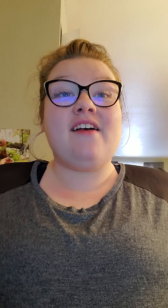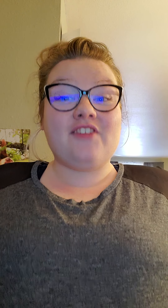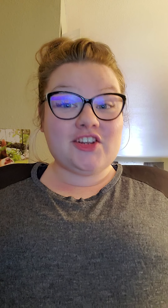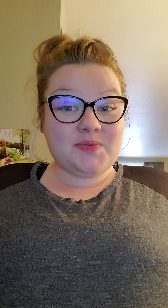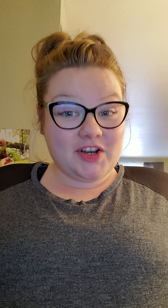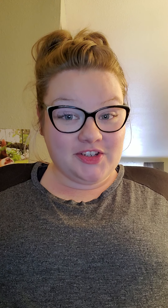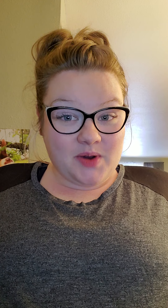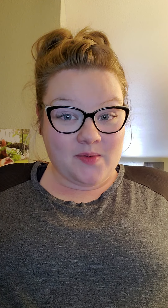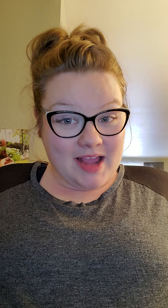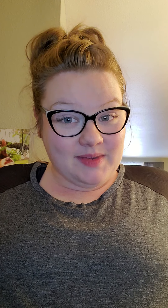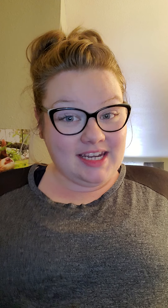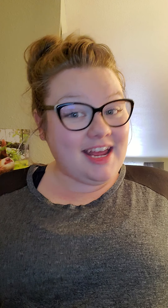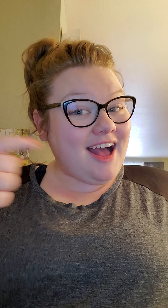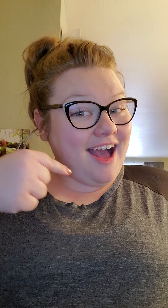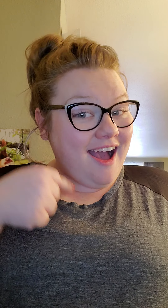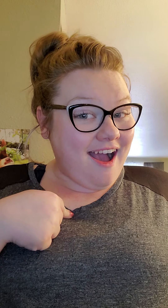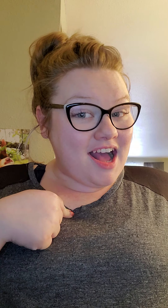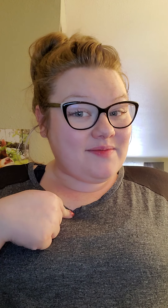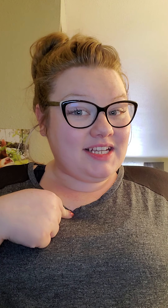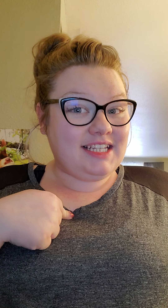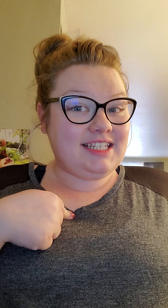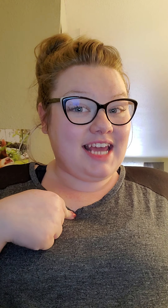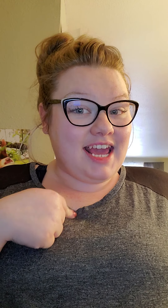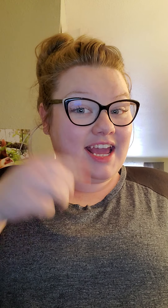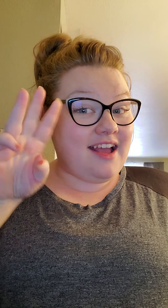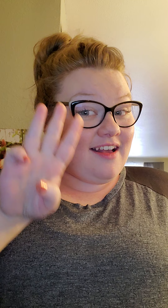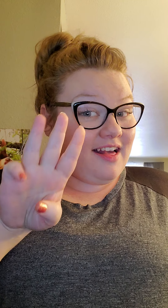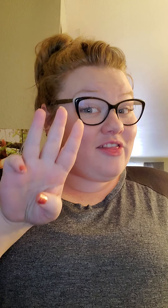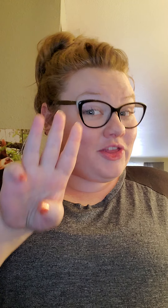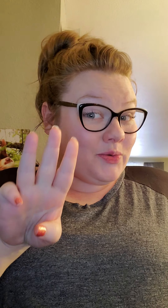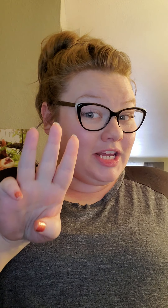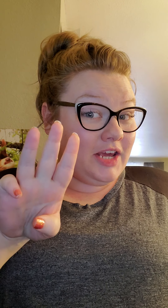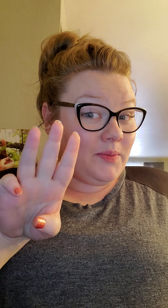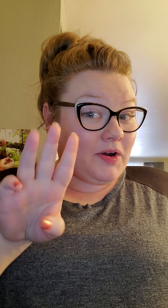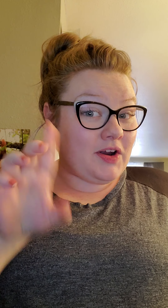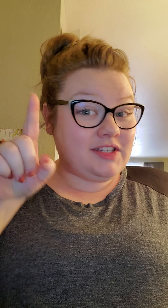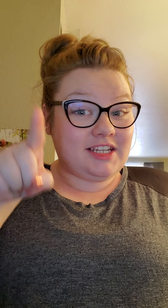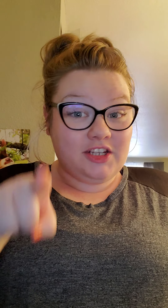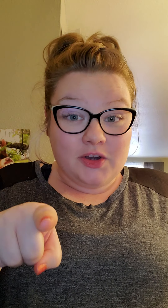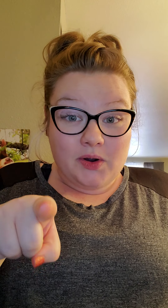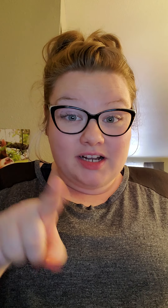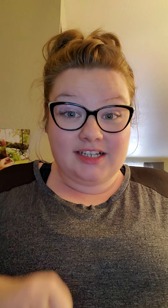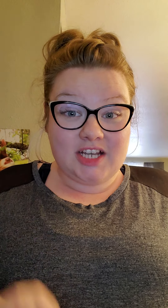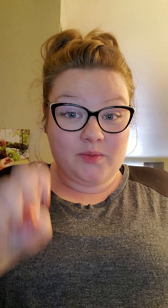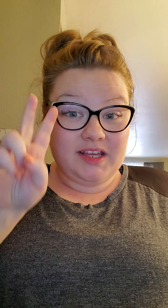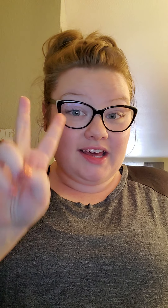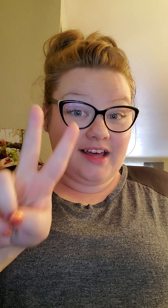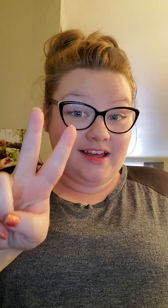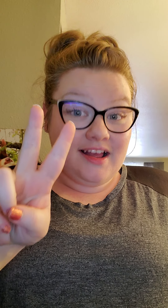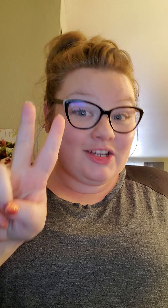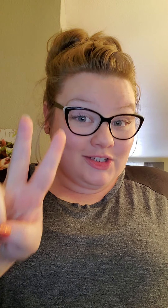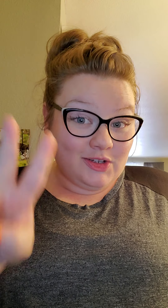First, we're going to do our rhyming. I'm going to say three words and you're going to tell me the two